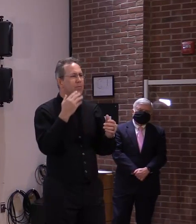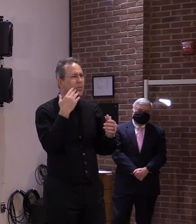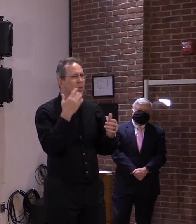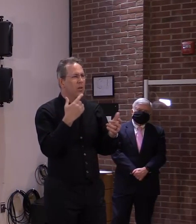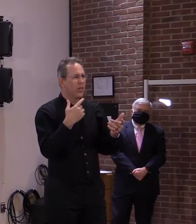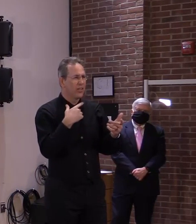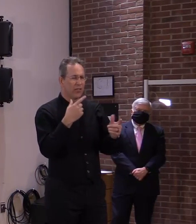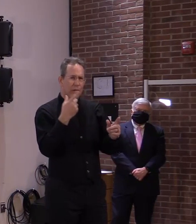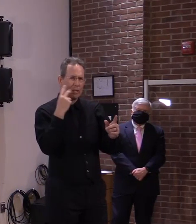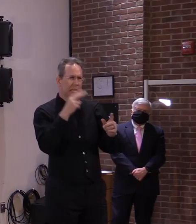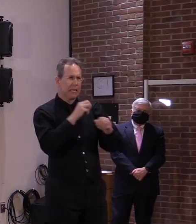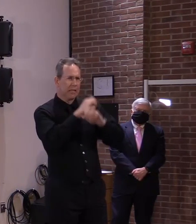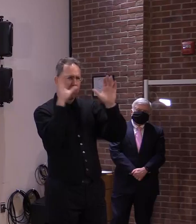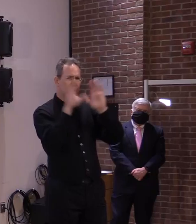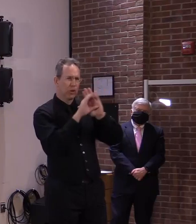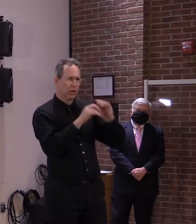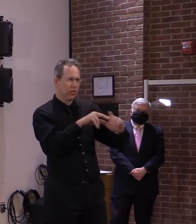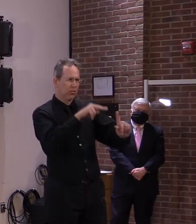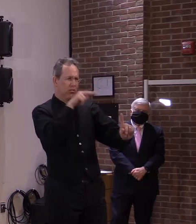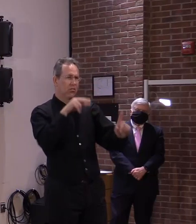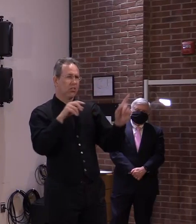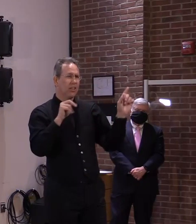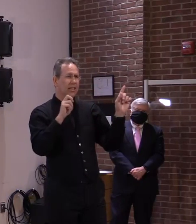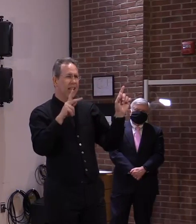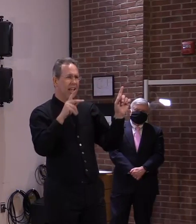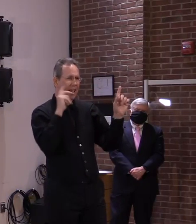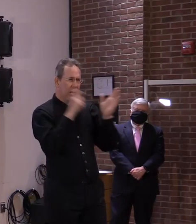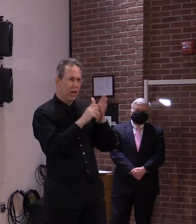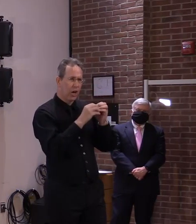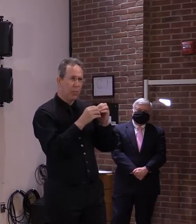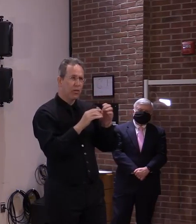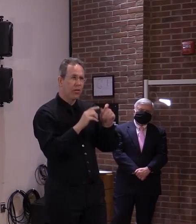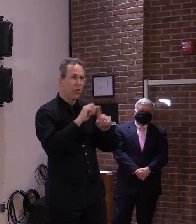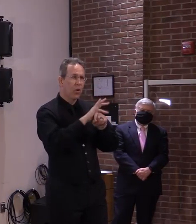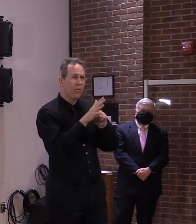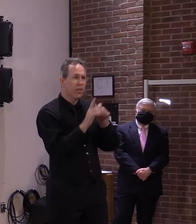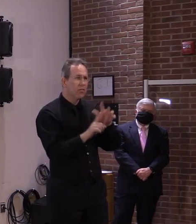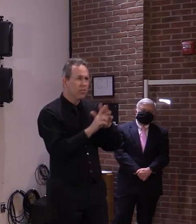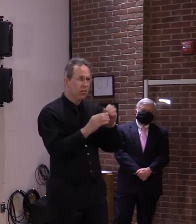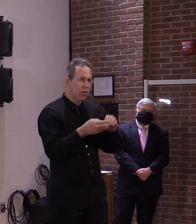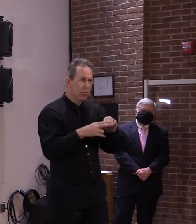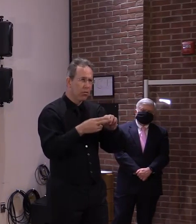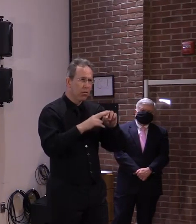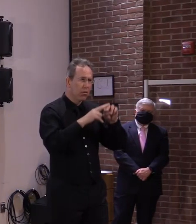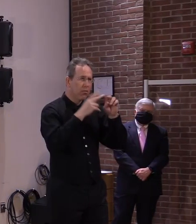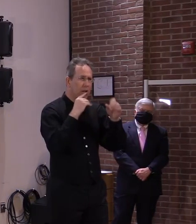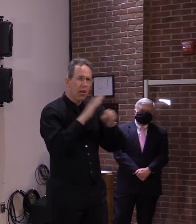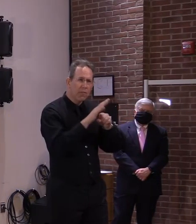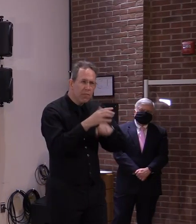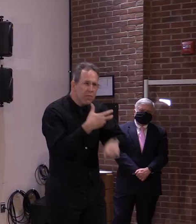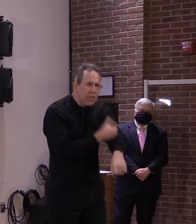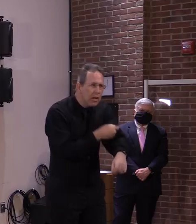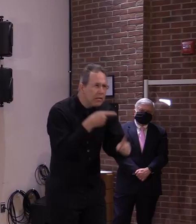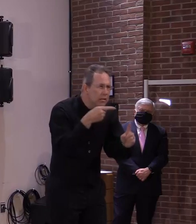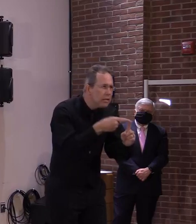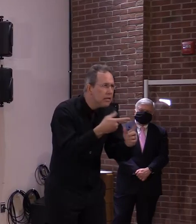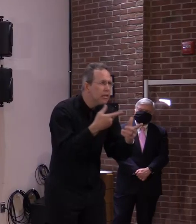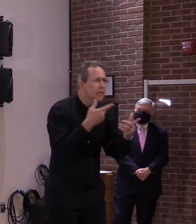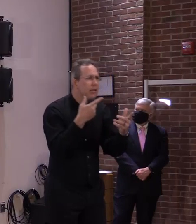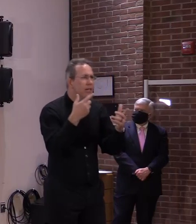and the relatively low vaccination uptake, at least in comparison to the rest of the state,